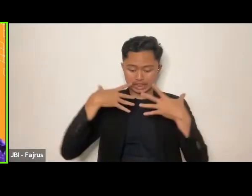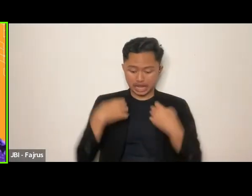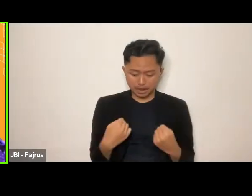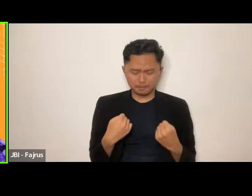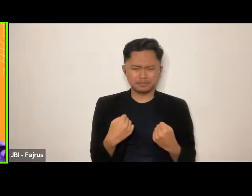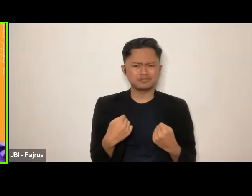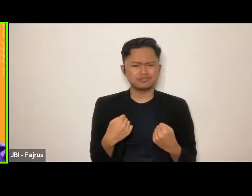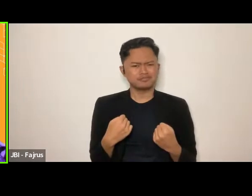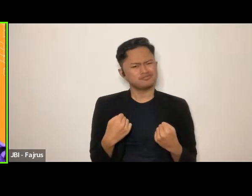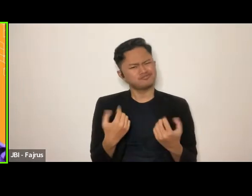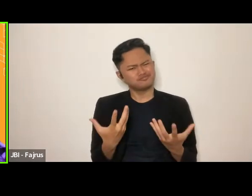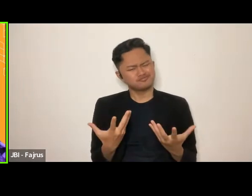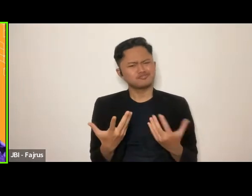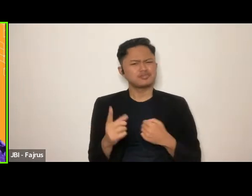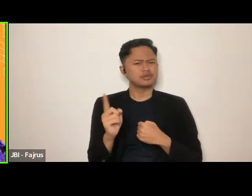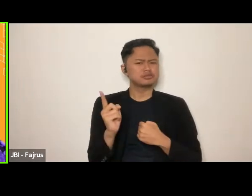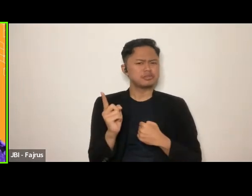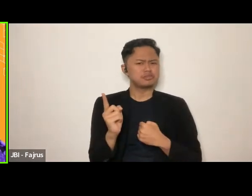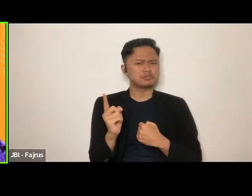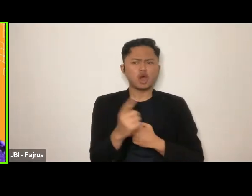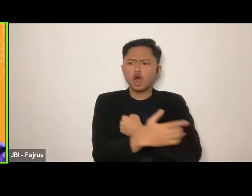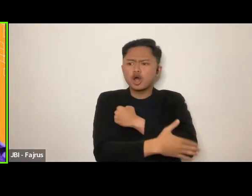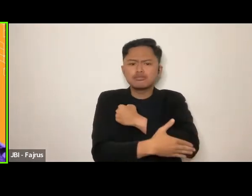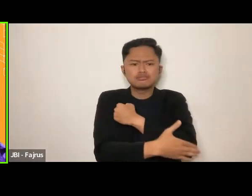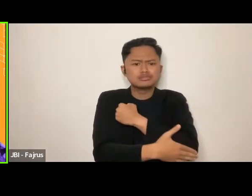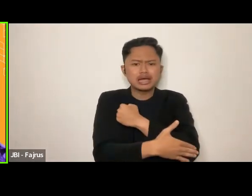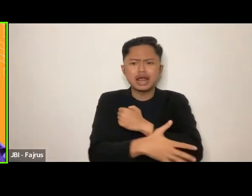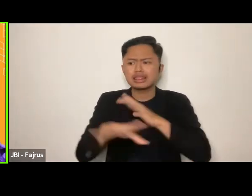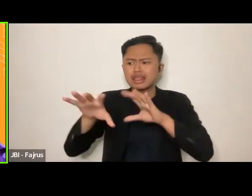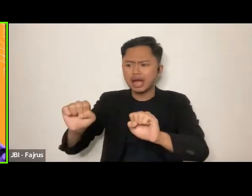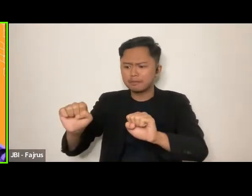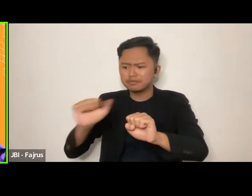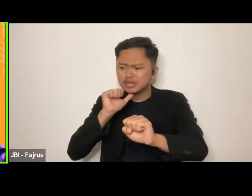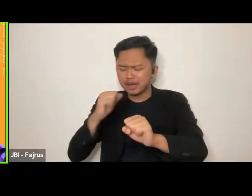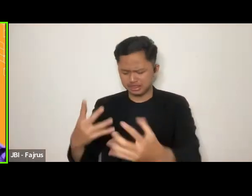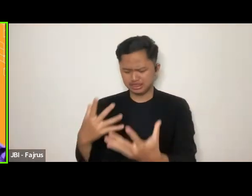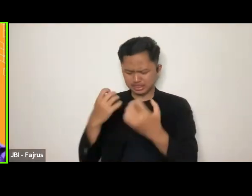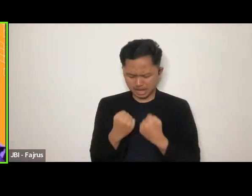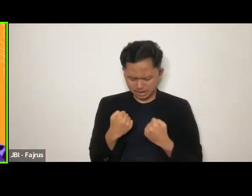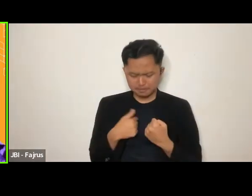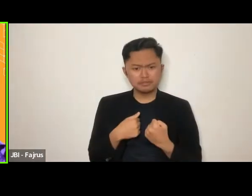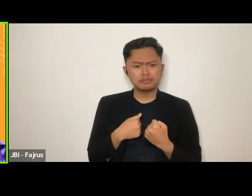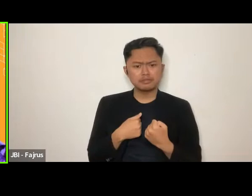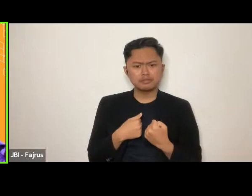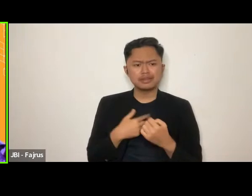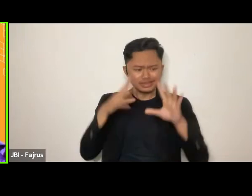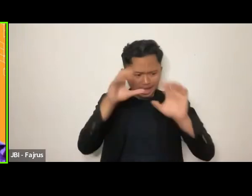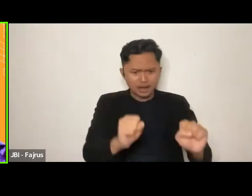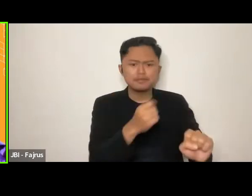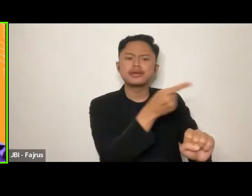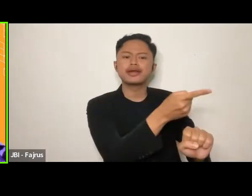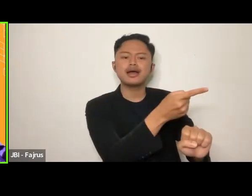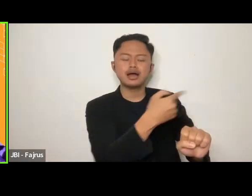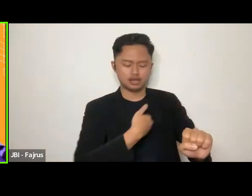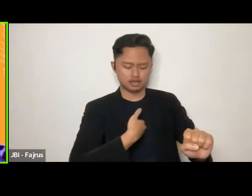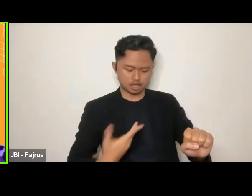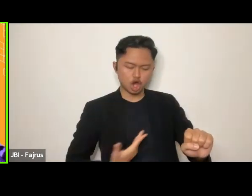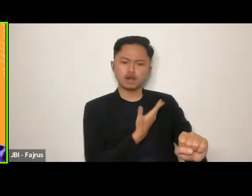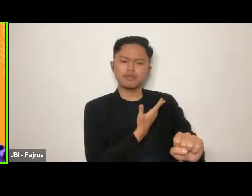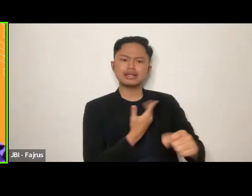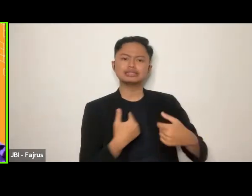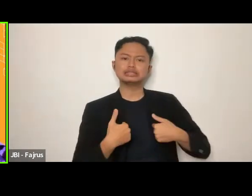Why the state did not arrest those who start calling us monkey? Why we are the victims? Why we are